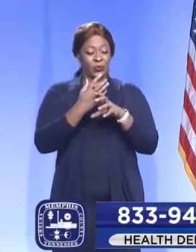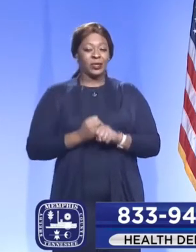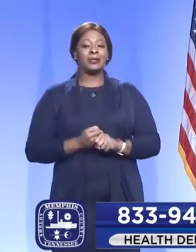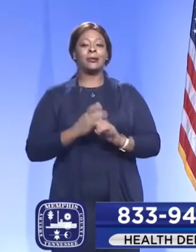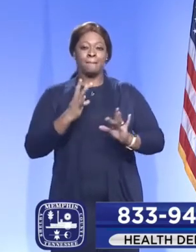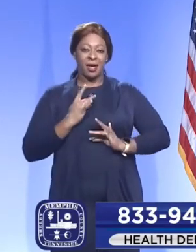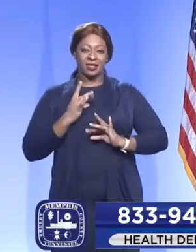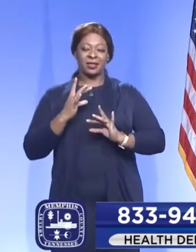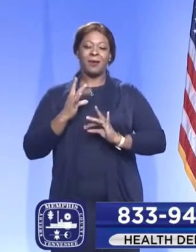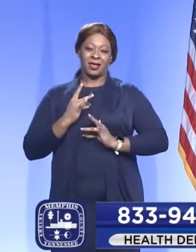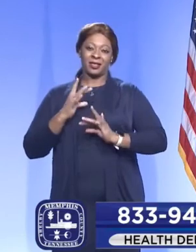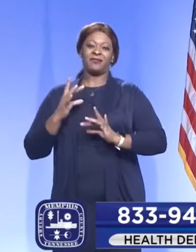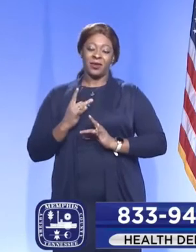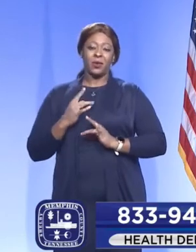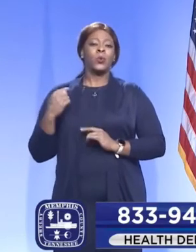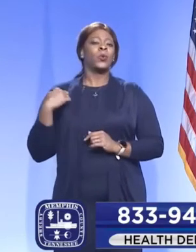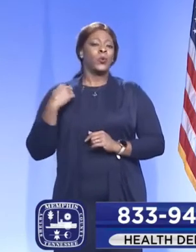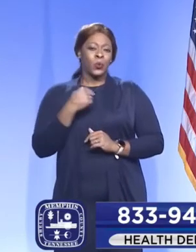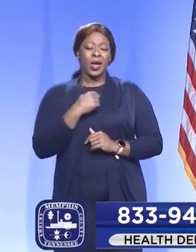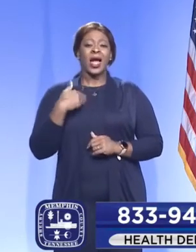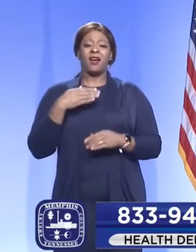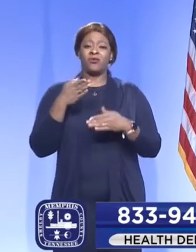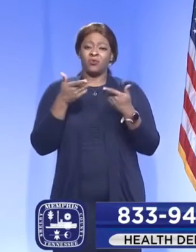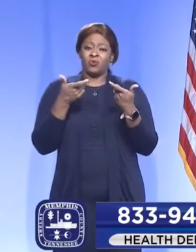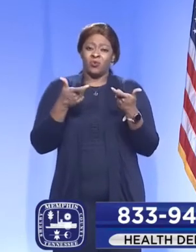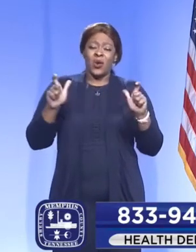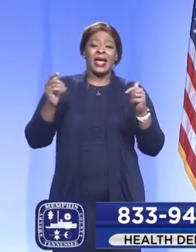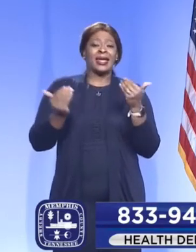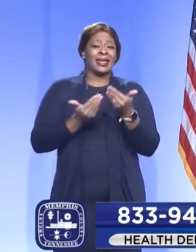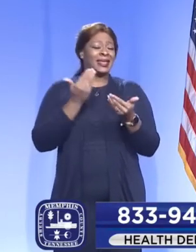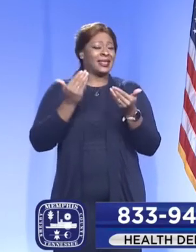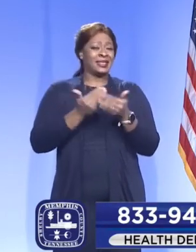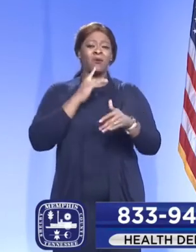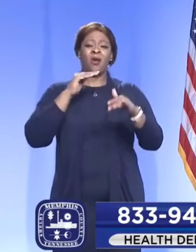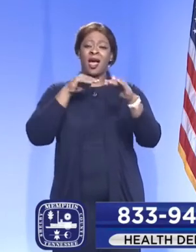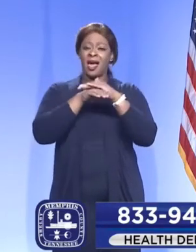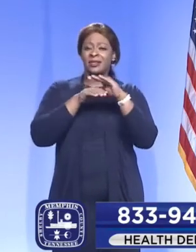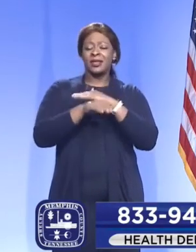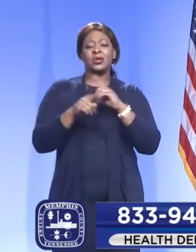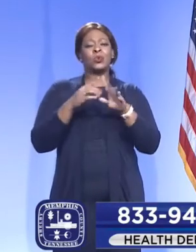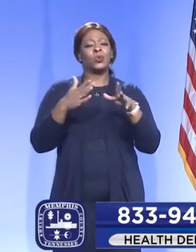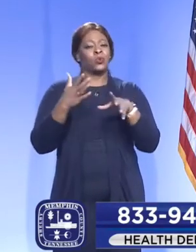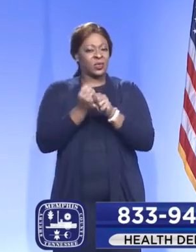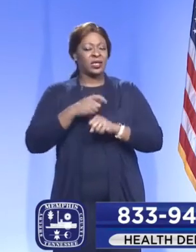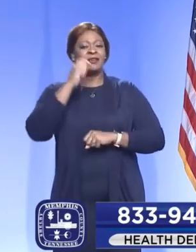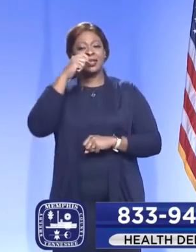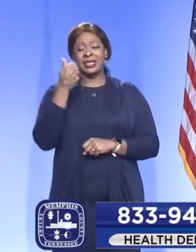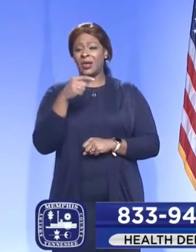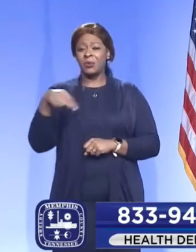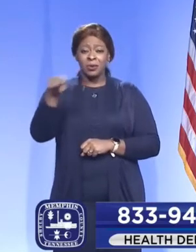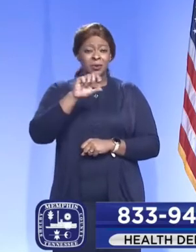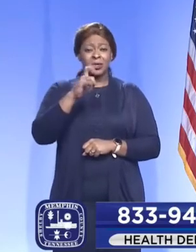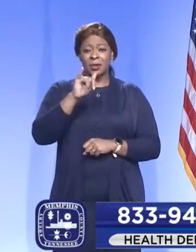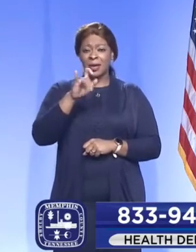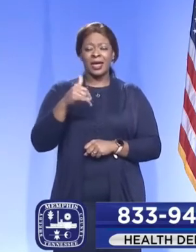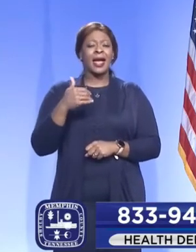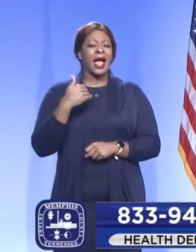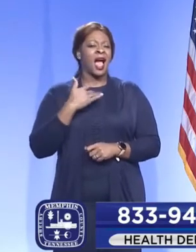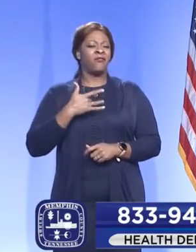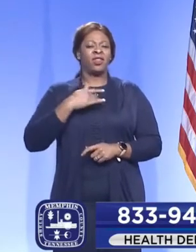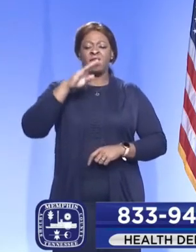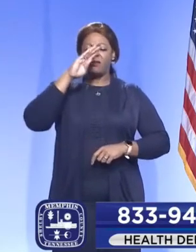positive. We do have broad and easy availability of access to getting tested. So anyone in Shelby County who has